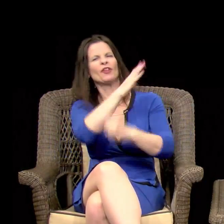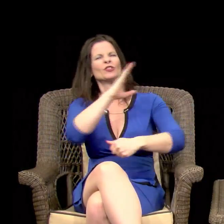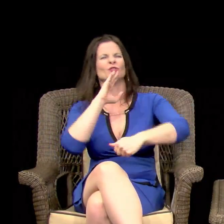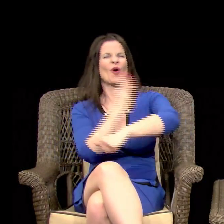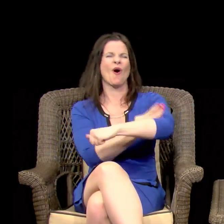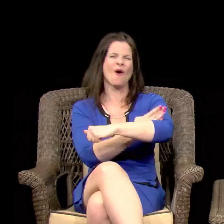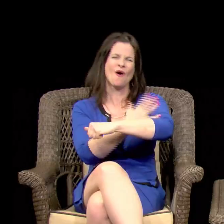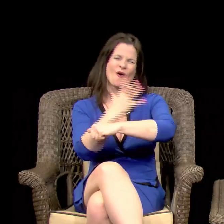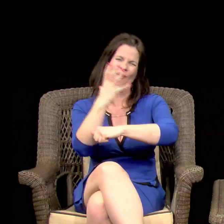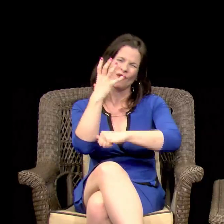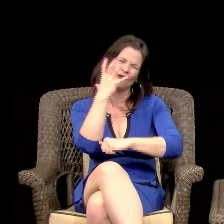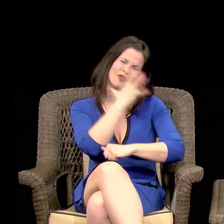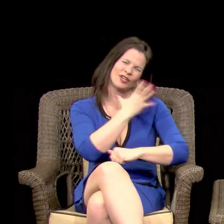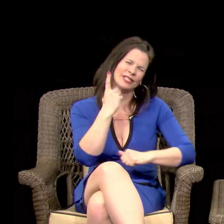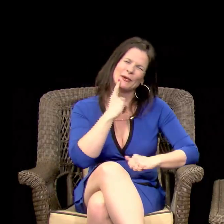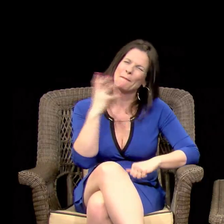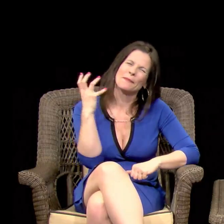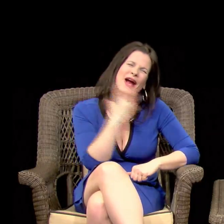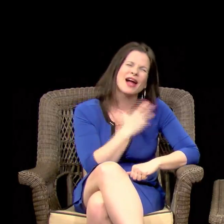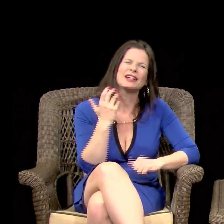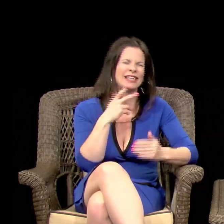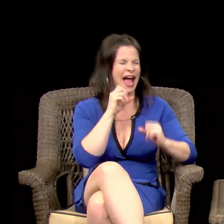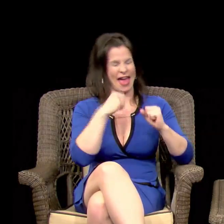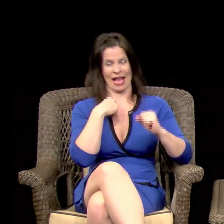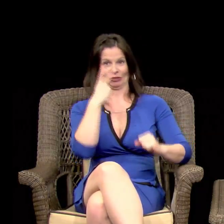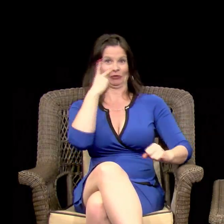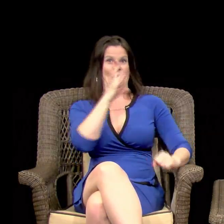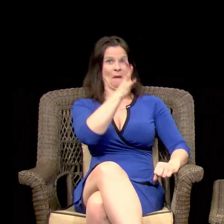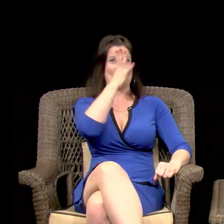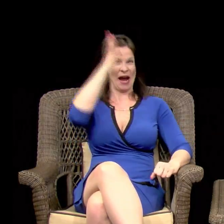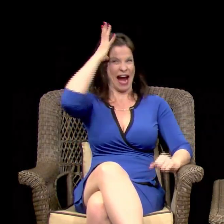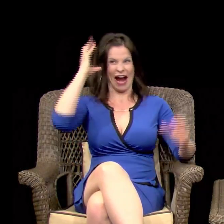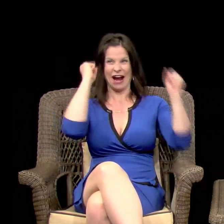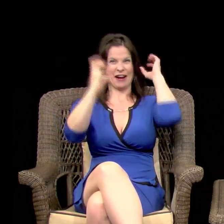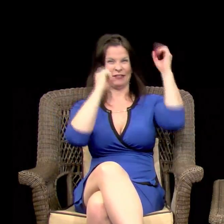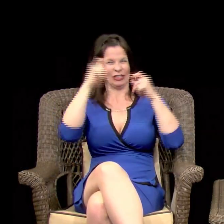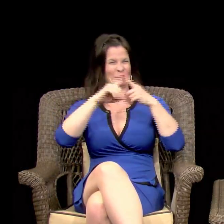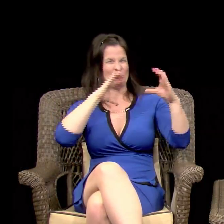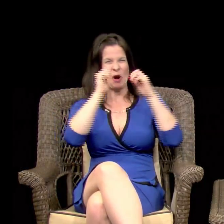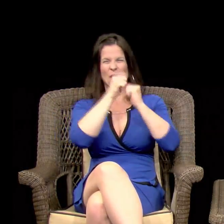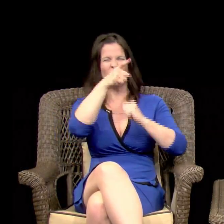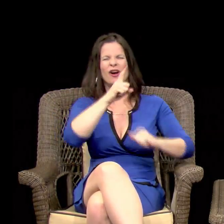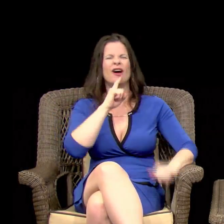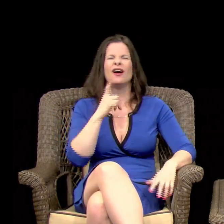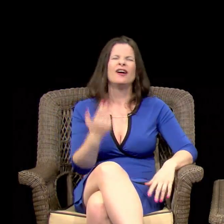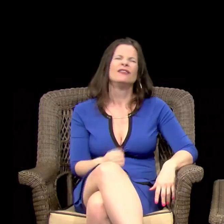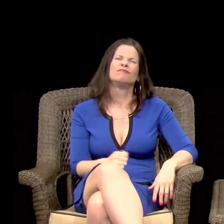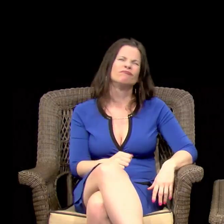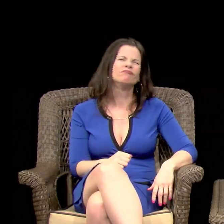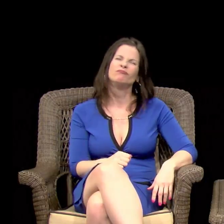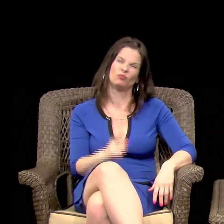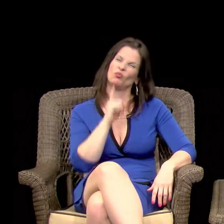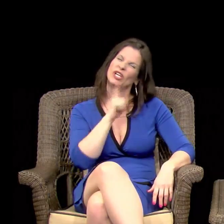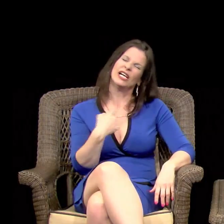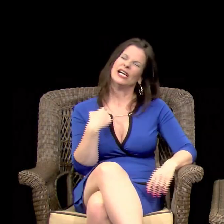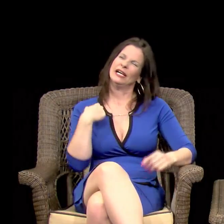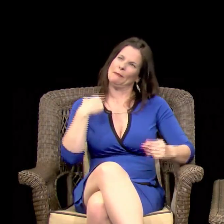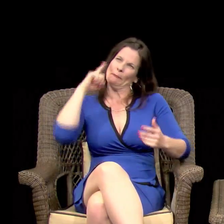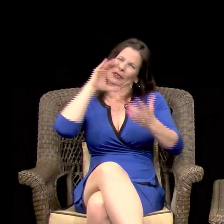She's an adult. She communicates with her daughter, and it's really amazing to see. And her parents sign, and it